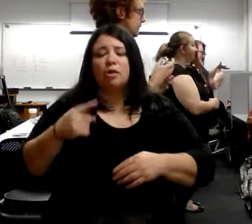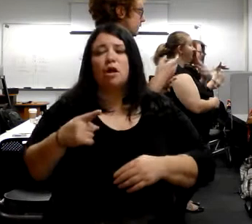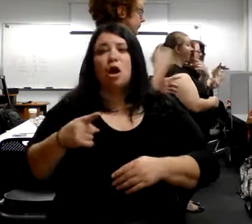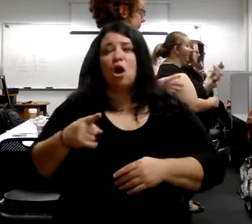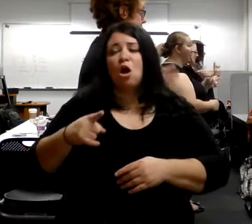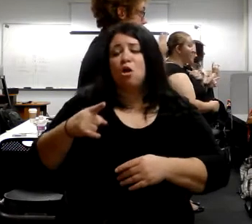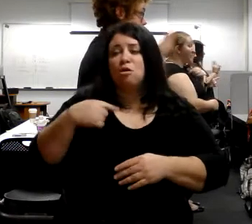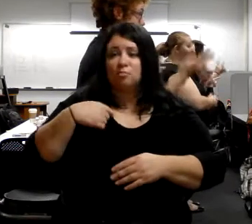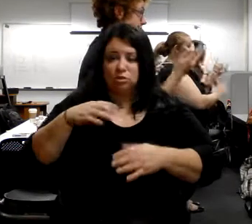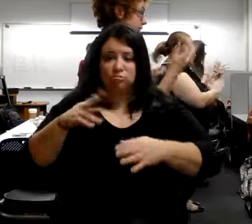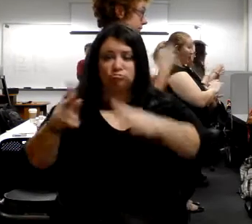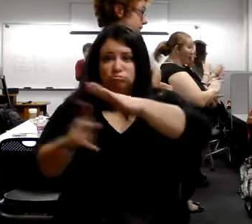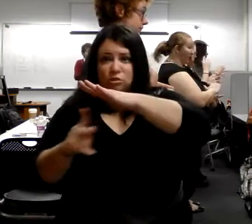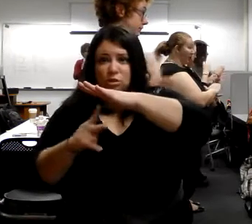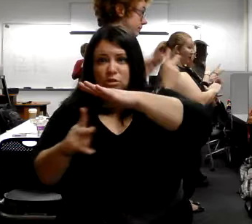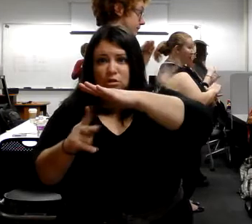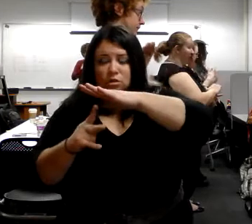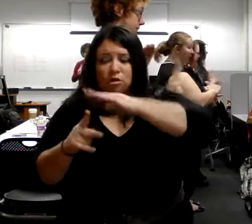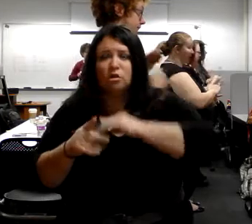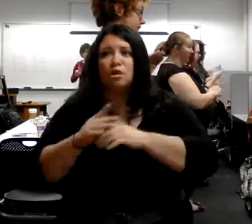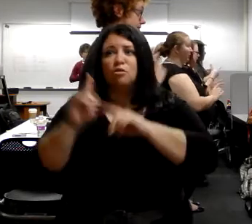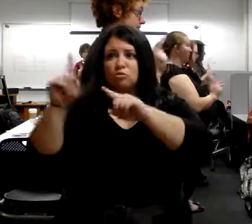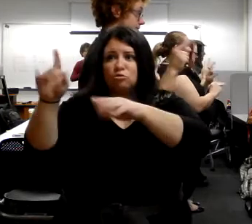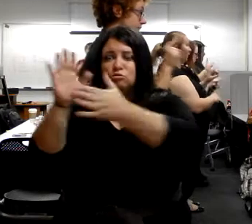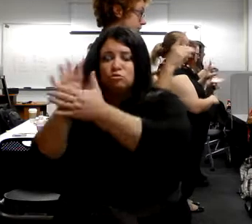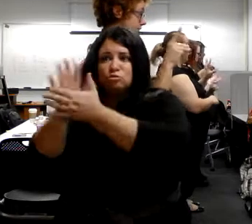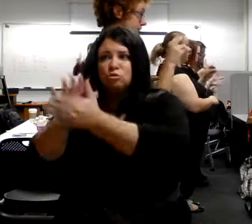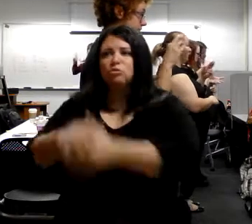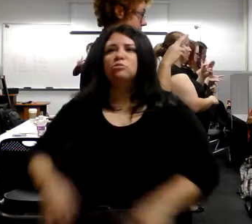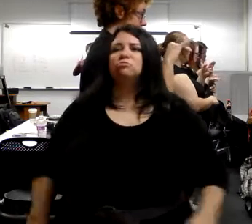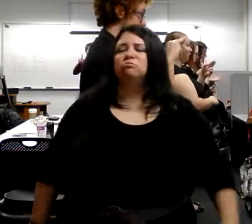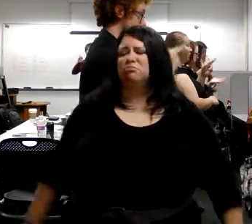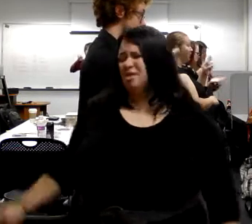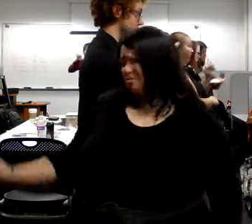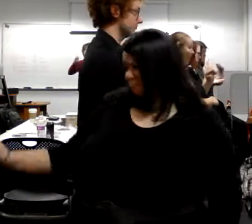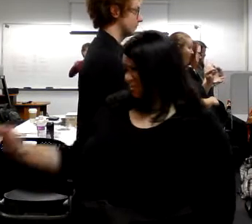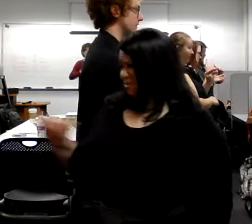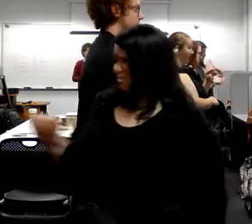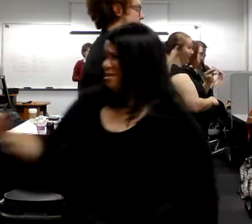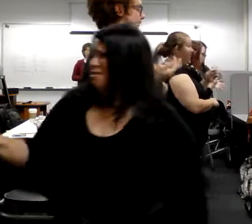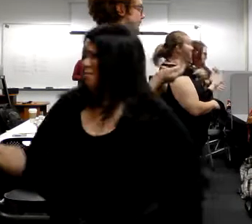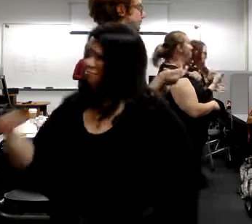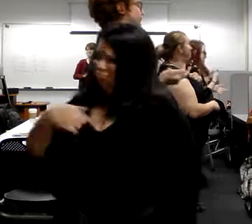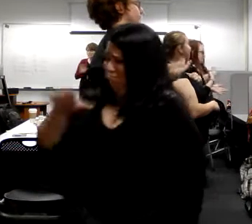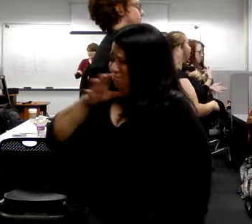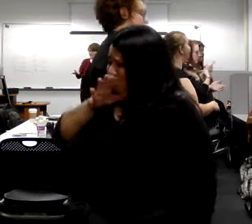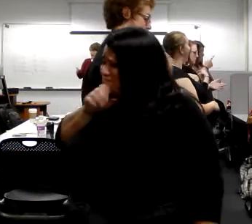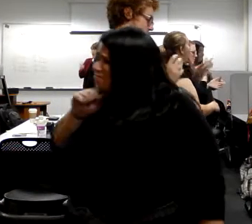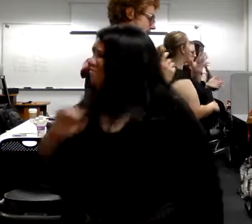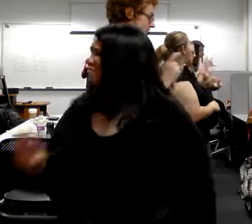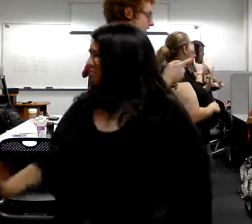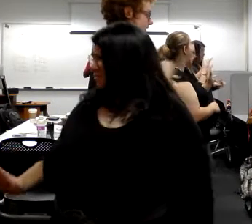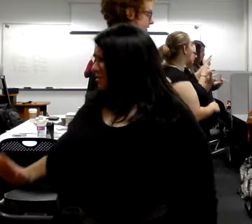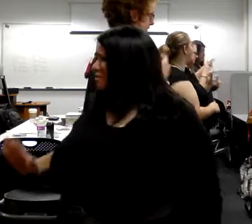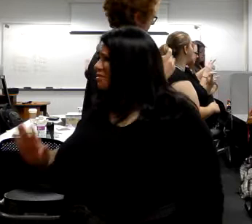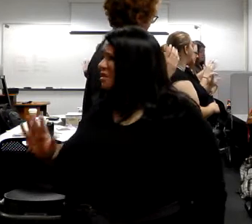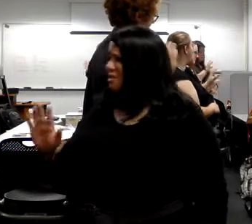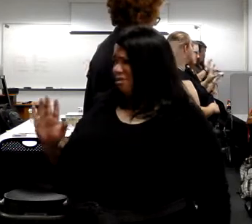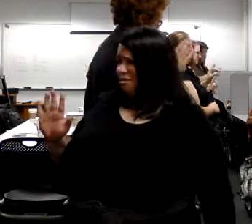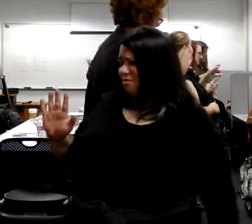And she said, I'm in kindergarten too. I'm 5 years old and my birthday is in December. I don't know why she had to say everything with a I'm better